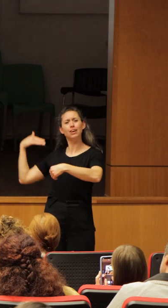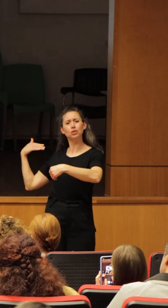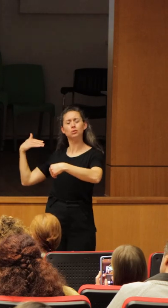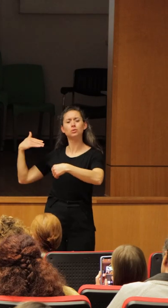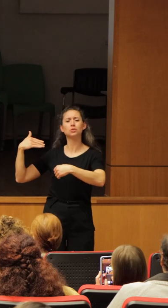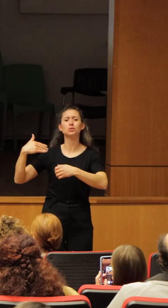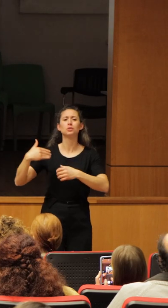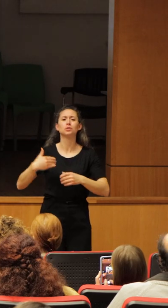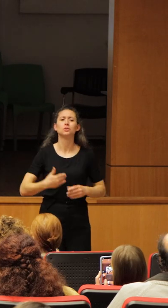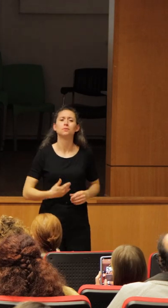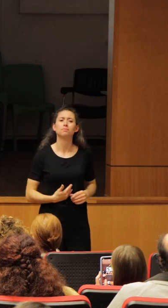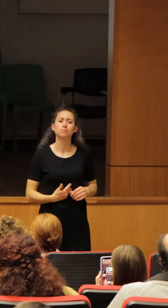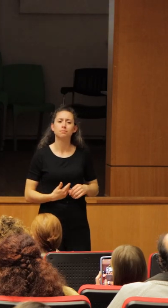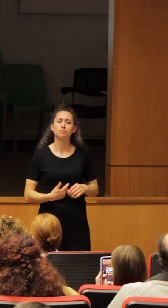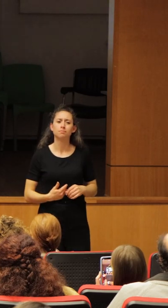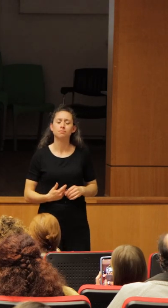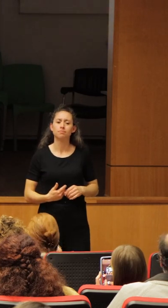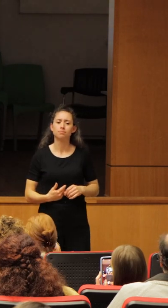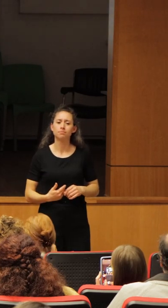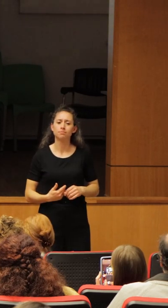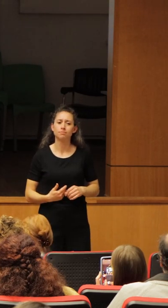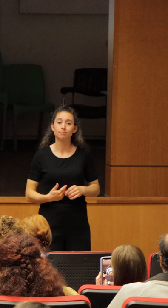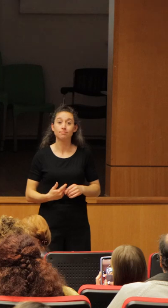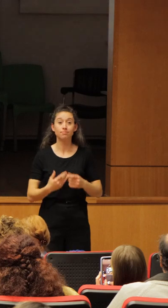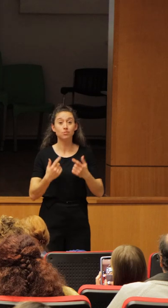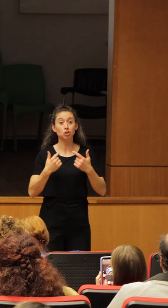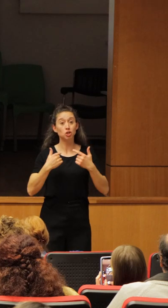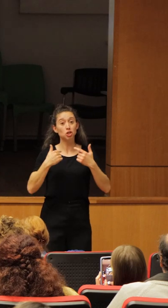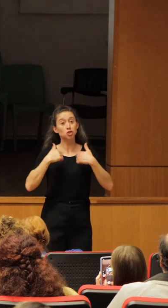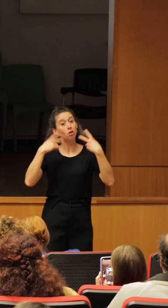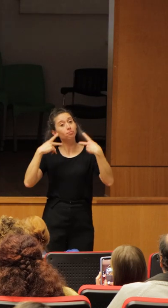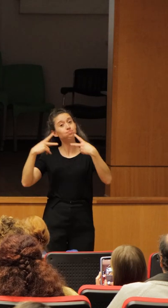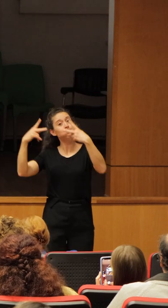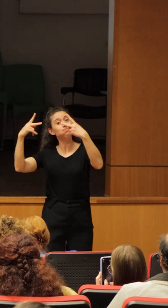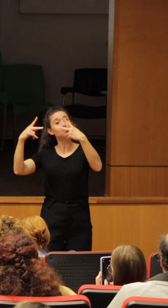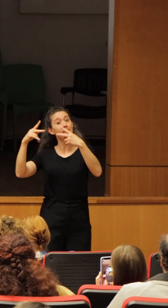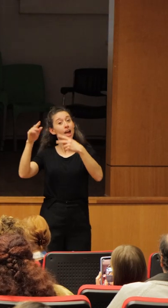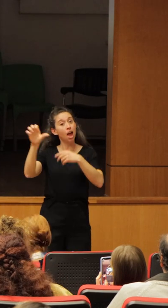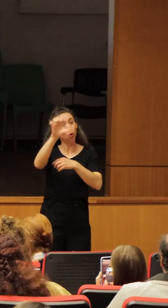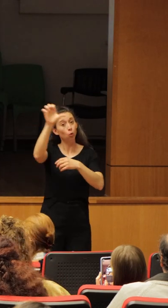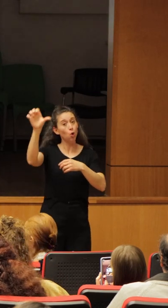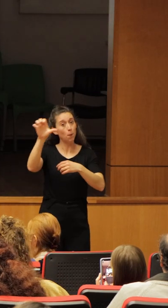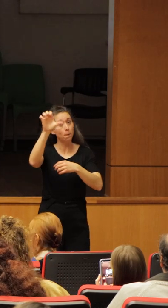I was traveling somewhere in Central Europe. Estaba viajando por Europa Central.